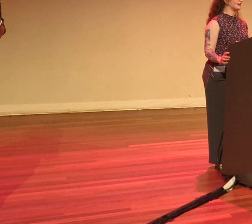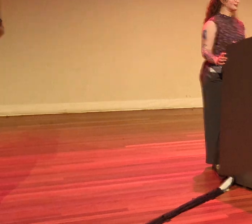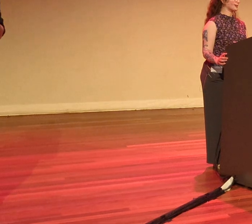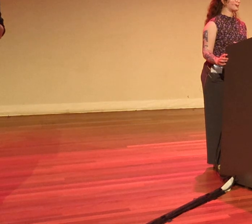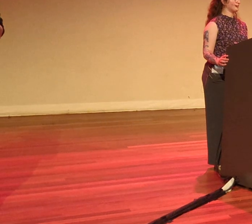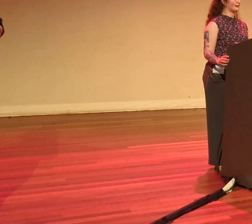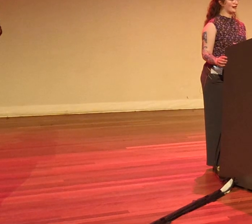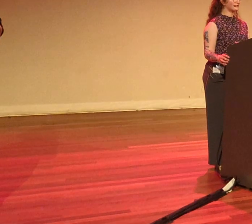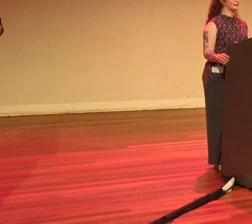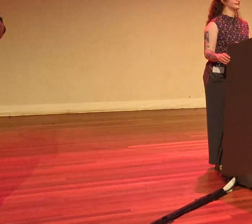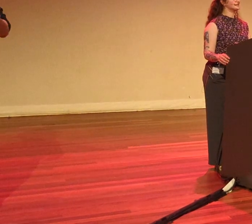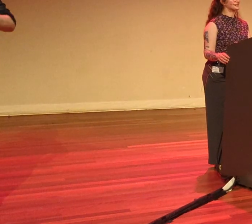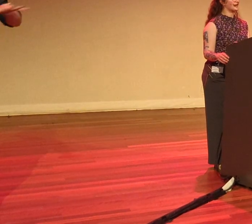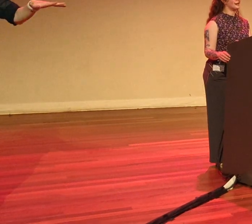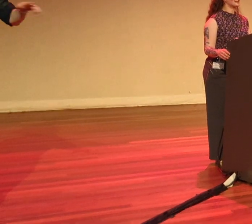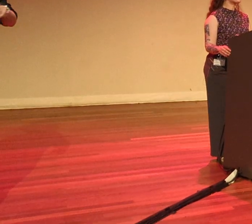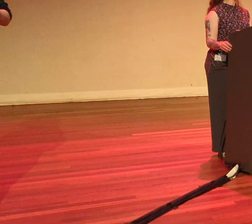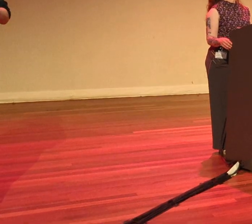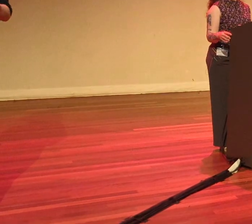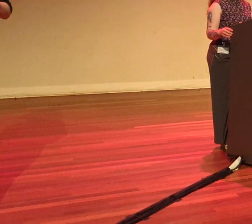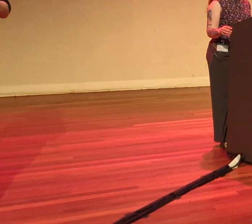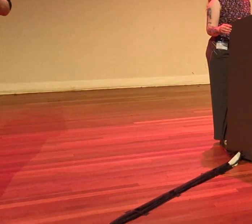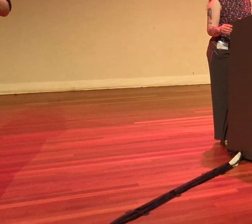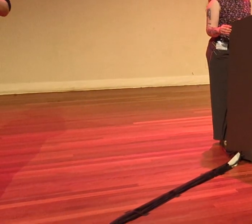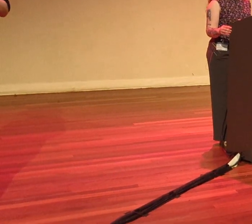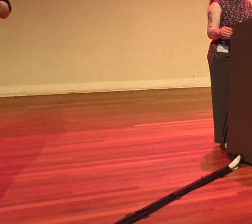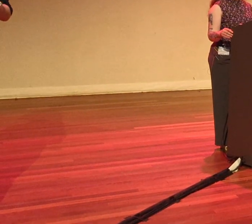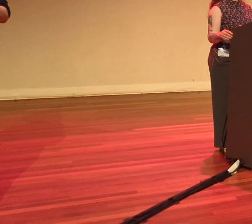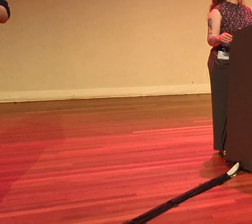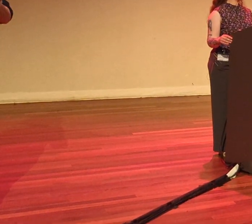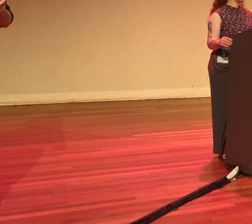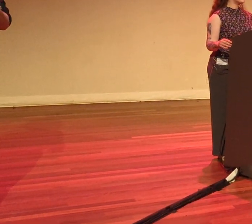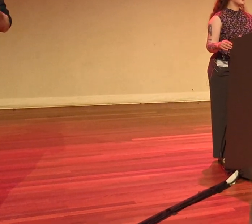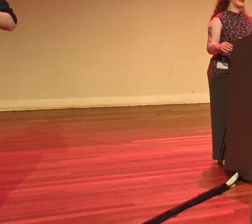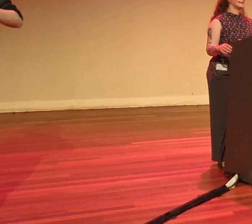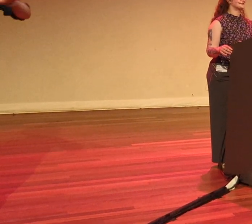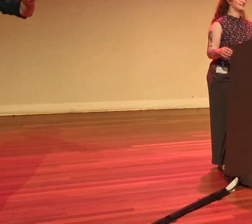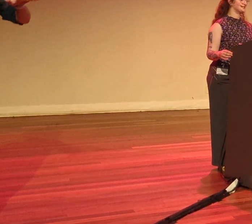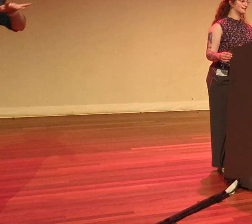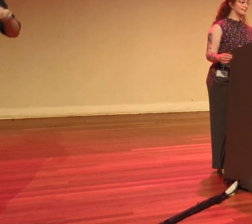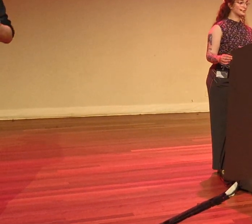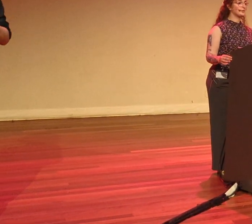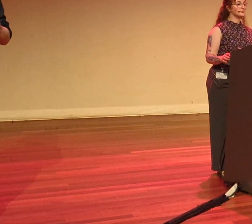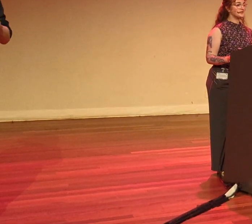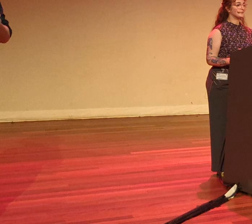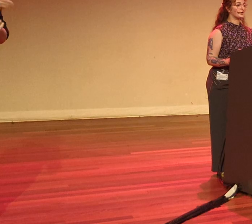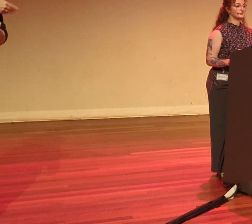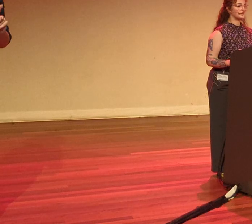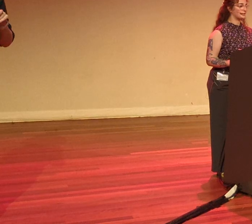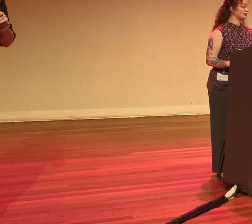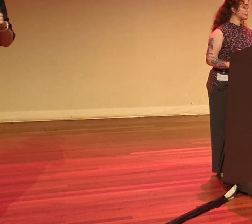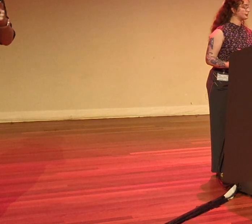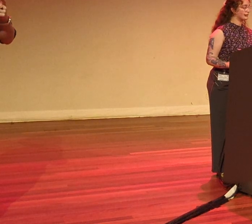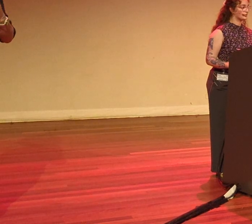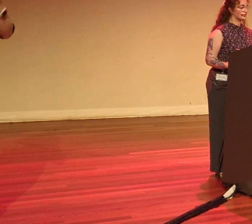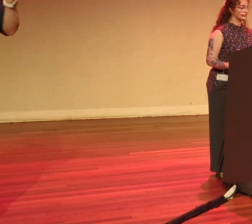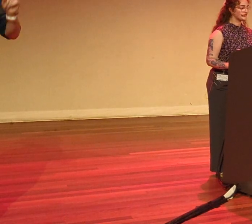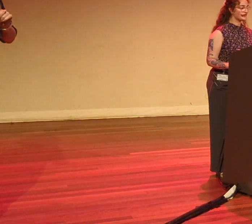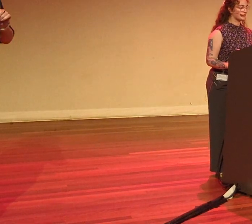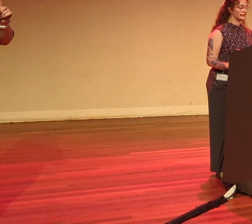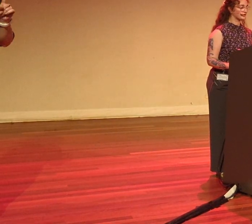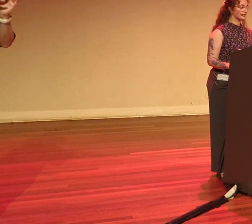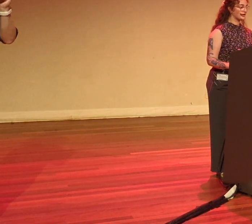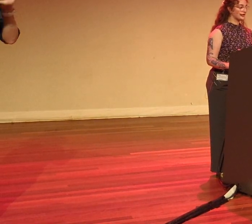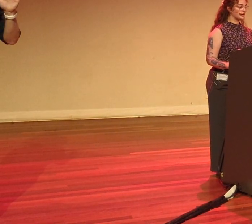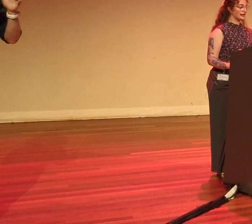called ERNIE 4.5, which is a open source version of Gemini. So this is probably the model that I will continue my work